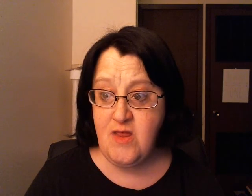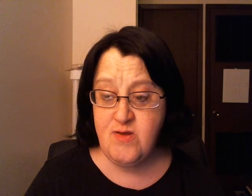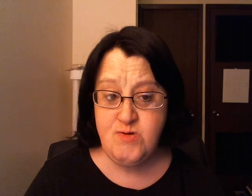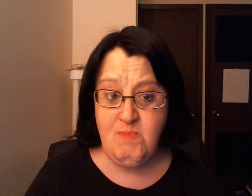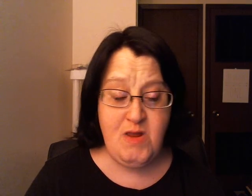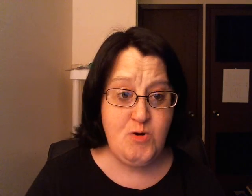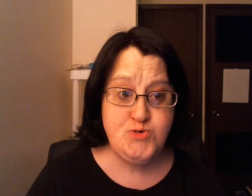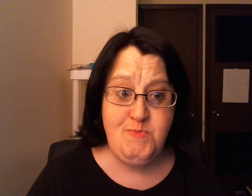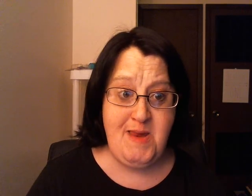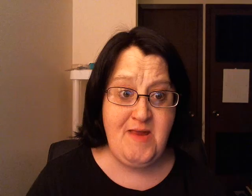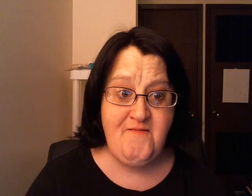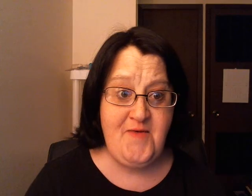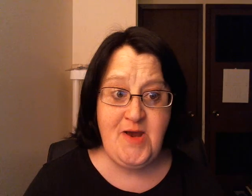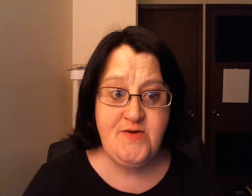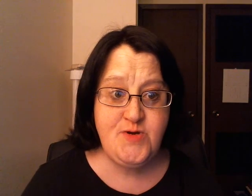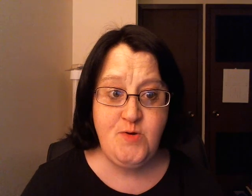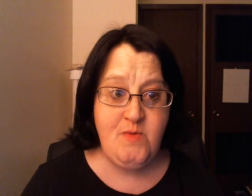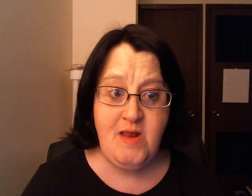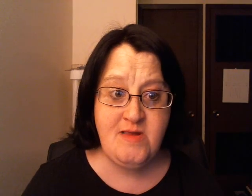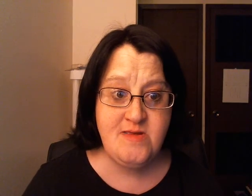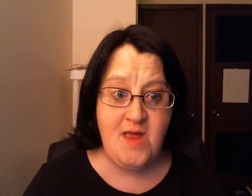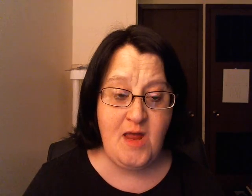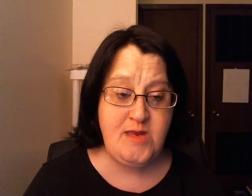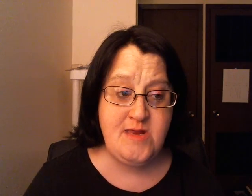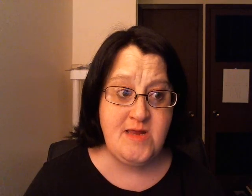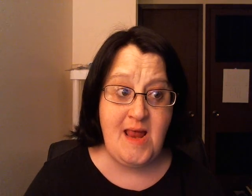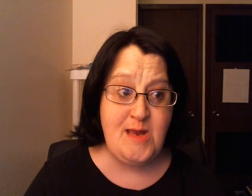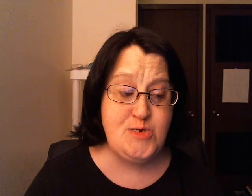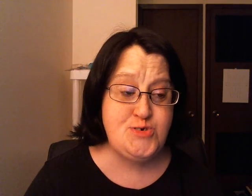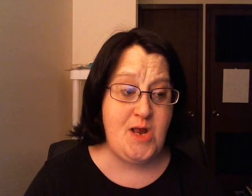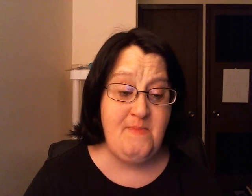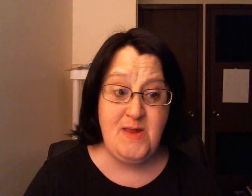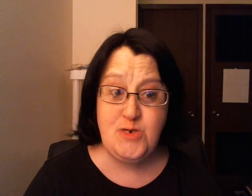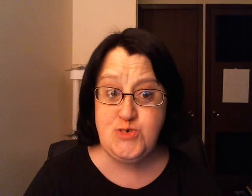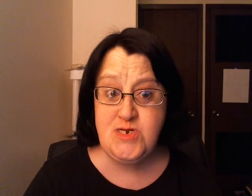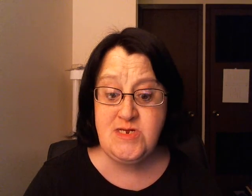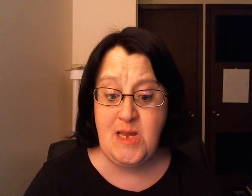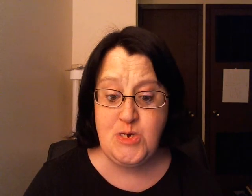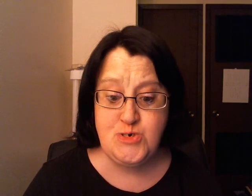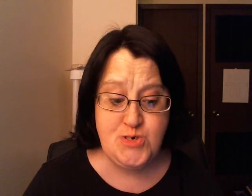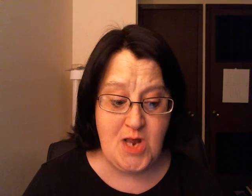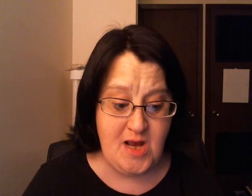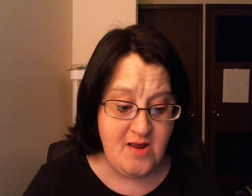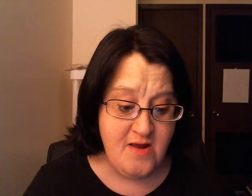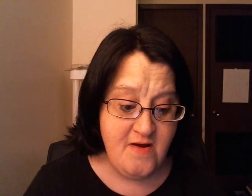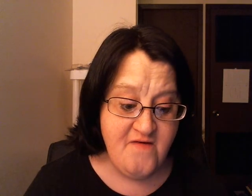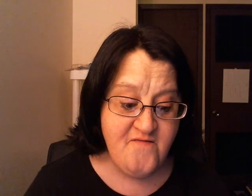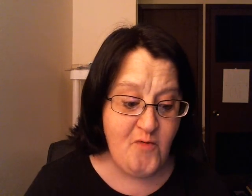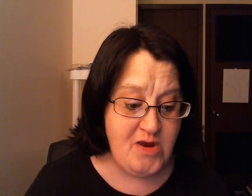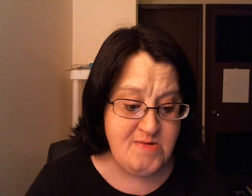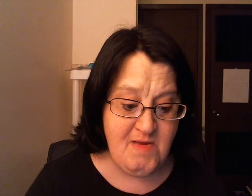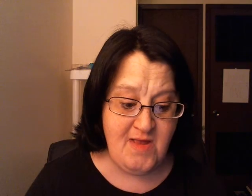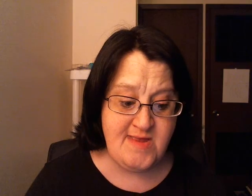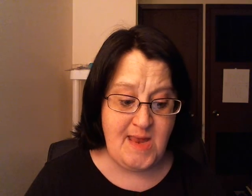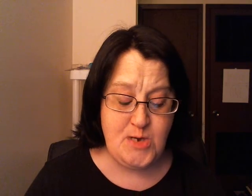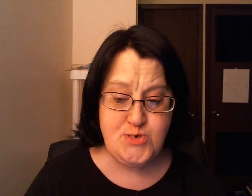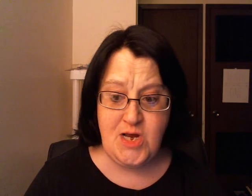my social media for like two weeks. I just, I didn't check messages. I didn't check voicemails. I didn't check